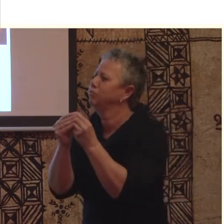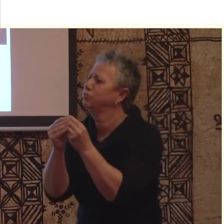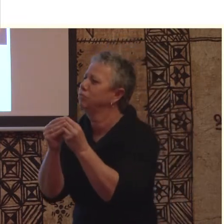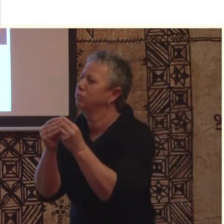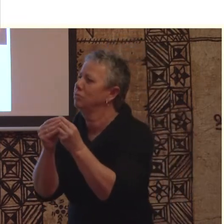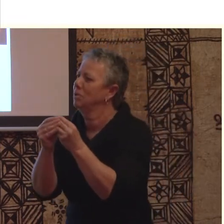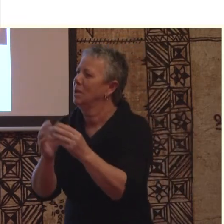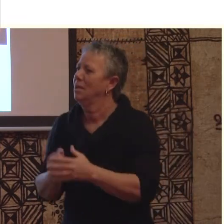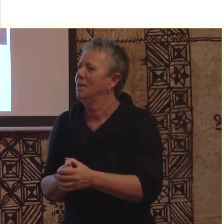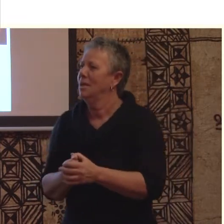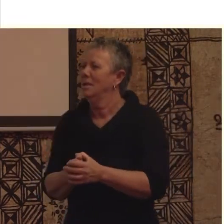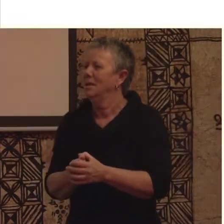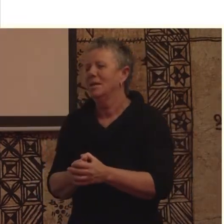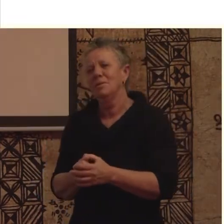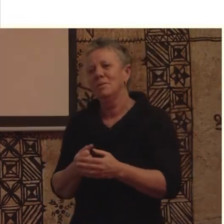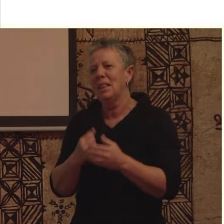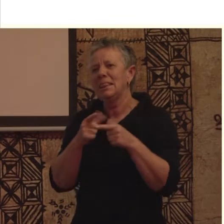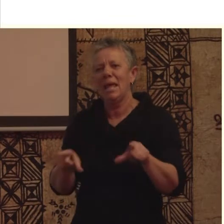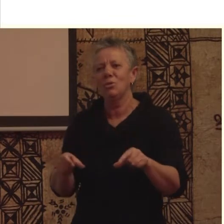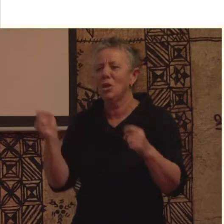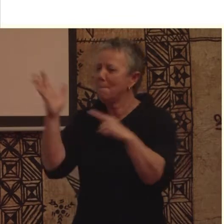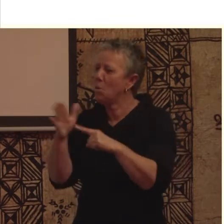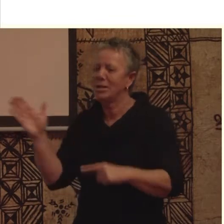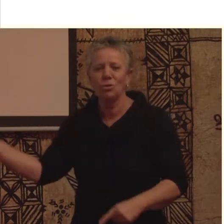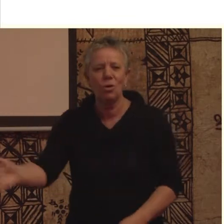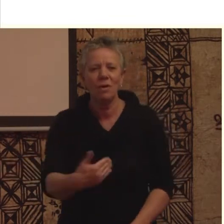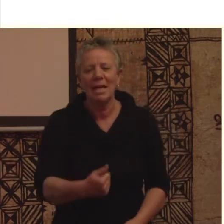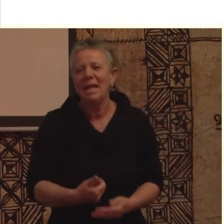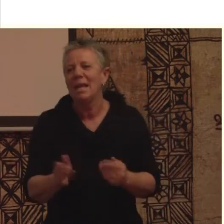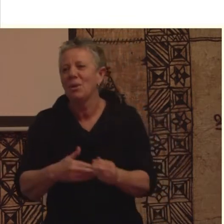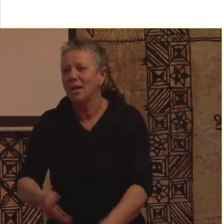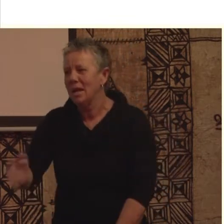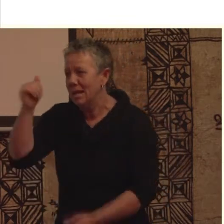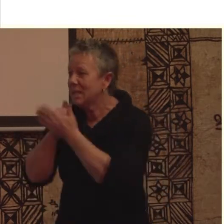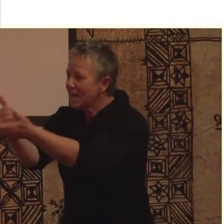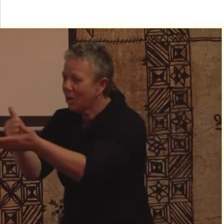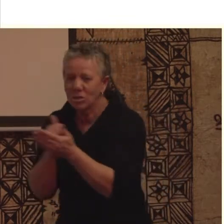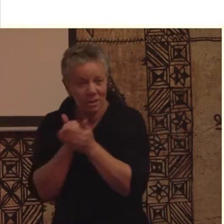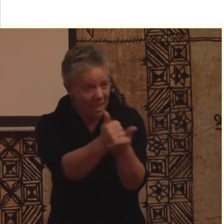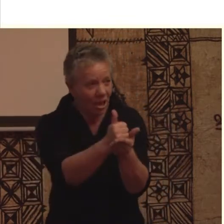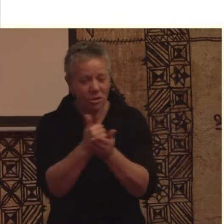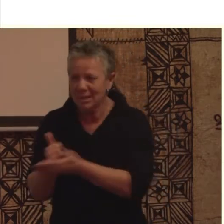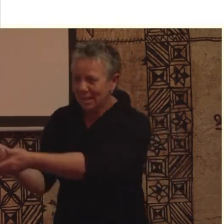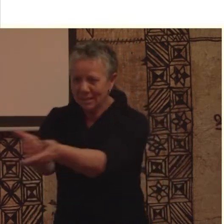basically something really important to all of us. So, anō reira, tēnā koutou, tēnā koutou, a tēnā tātou katoa.